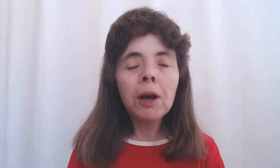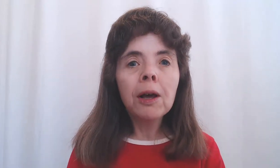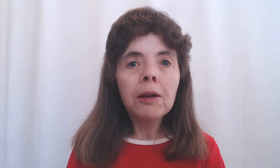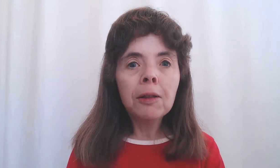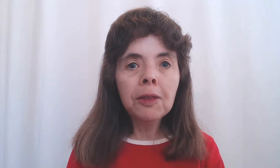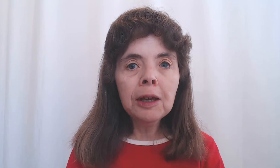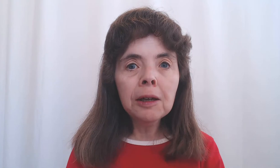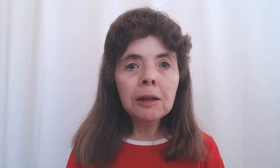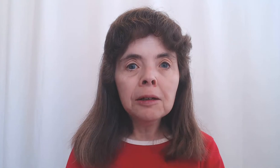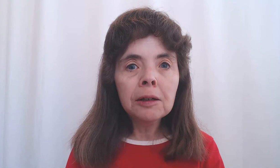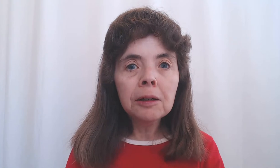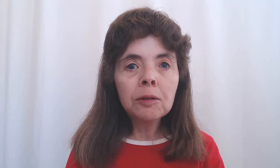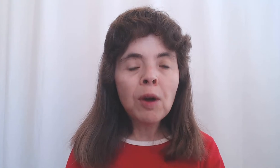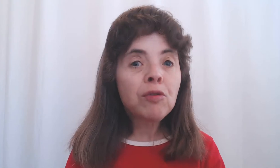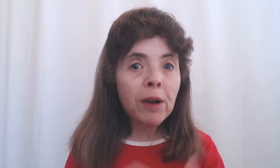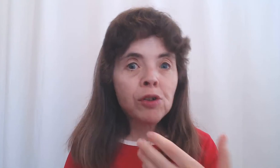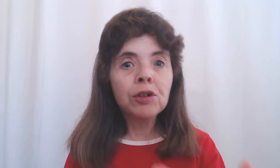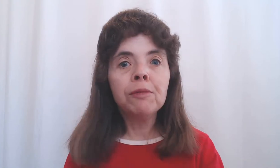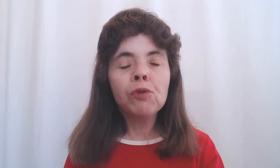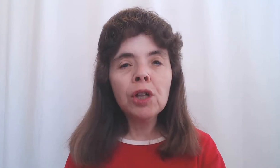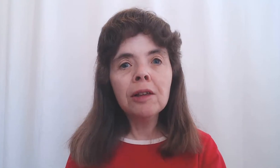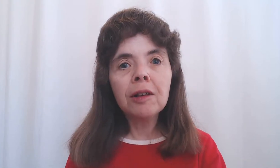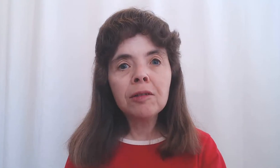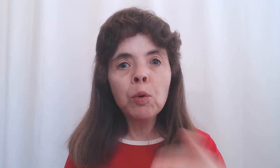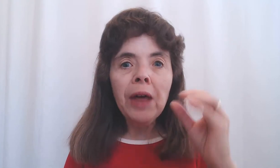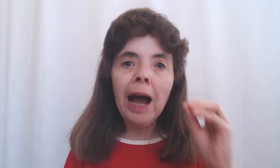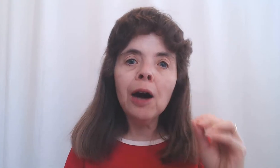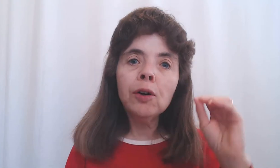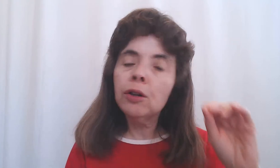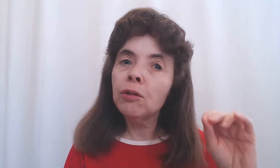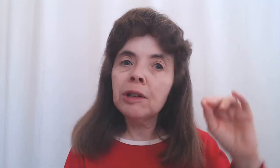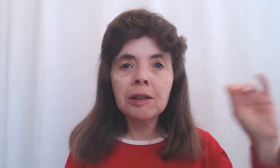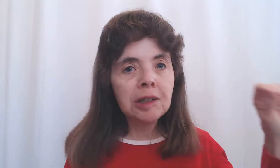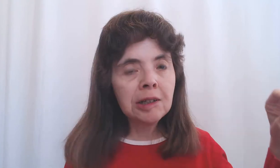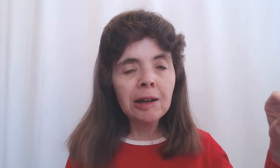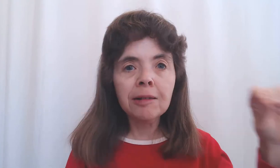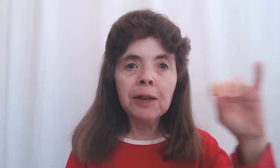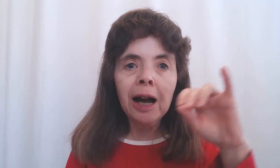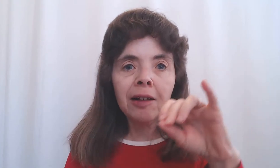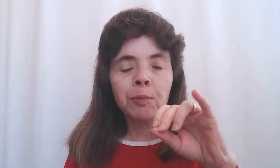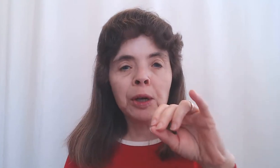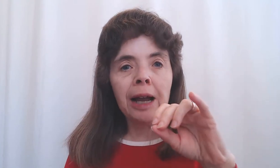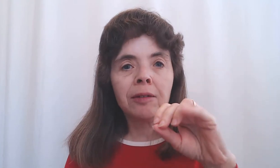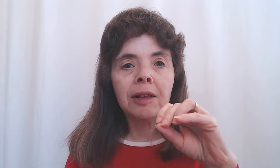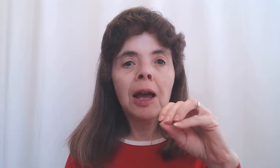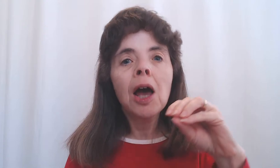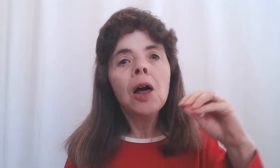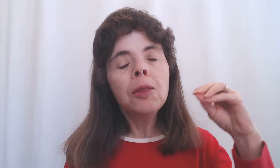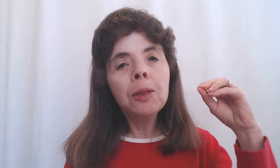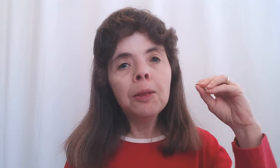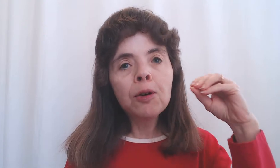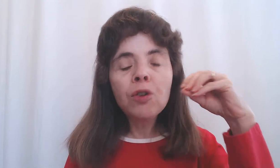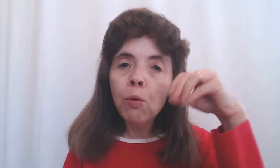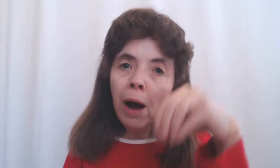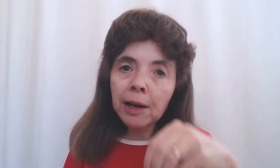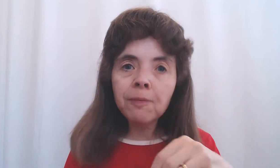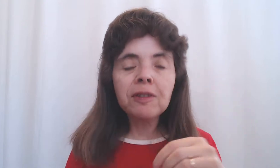the resurrection of Jesus without using the details of the gospel accounts, there's quite an emphasis